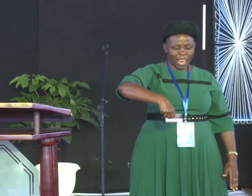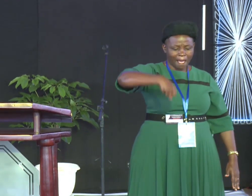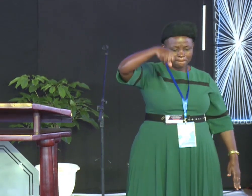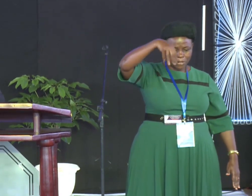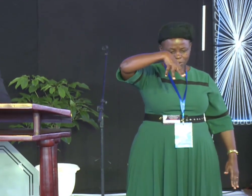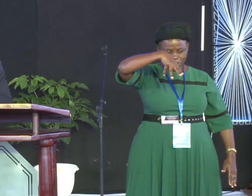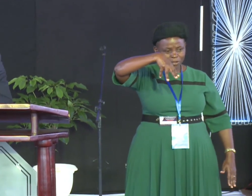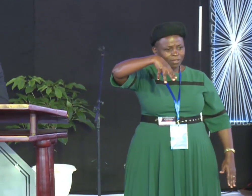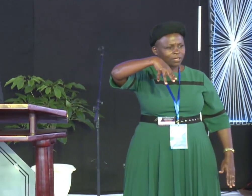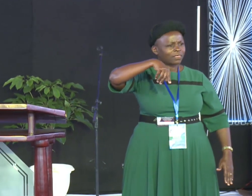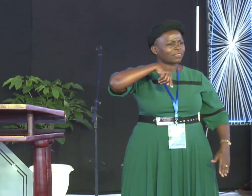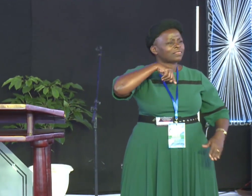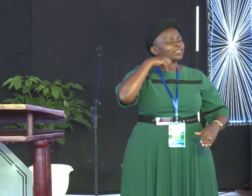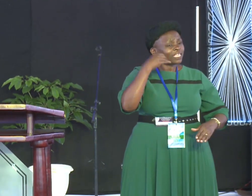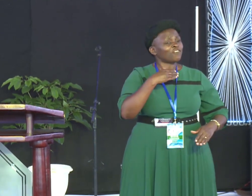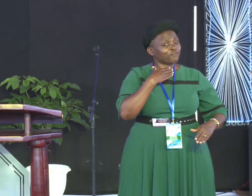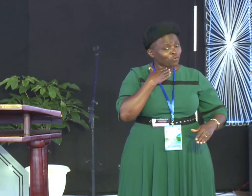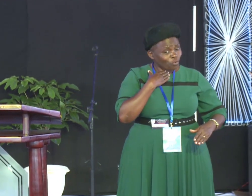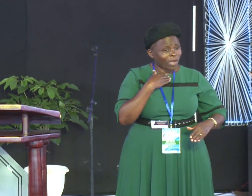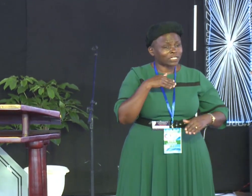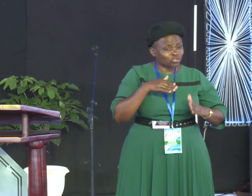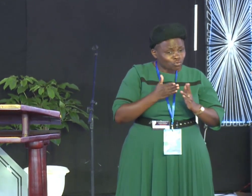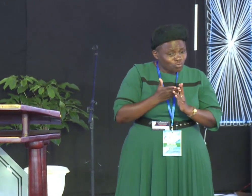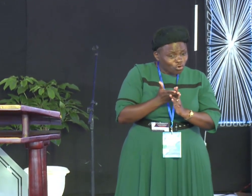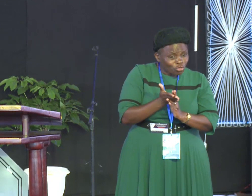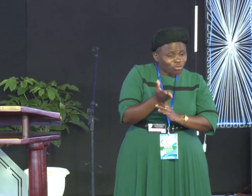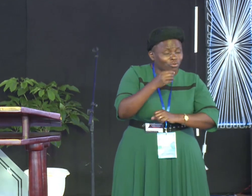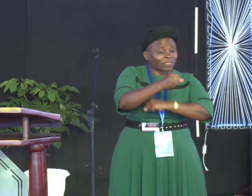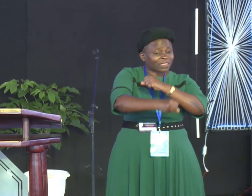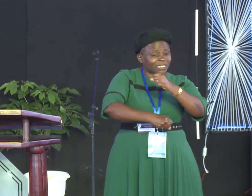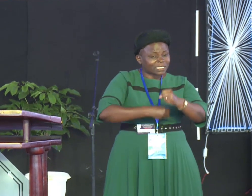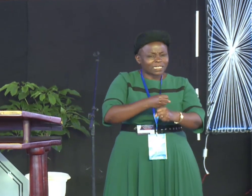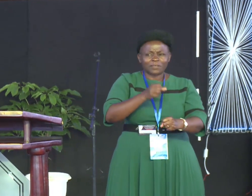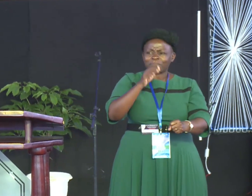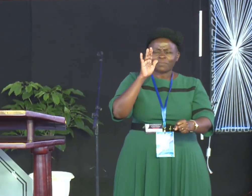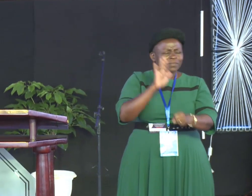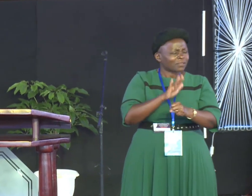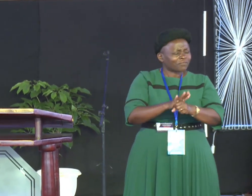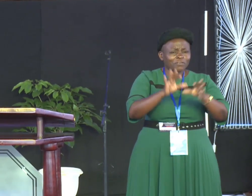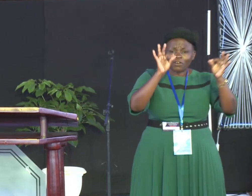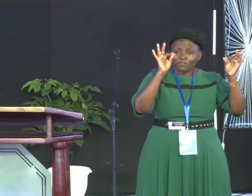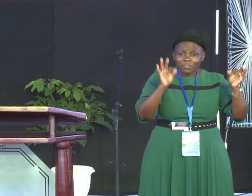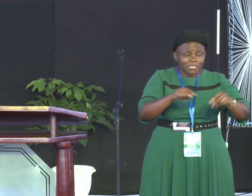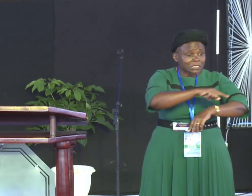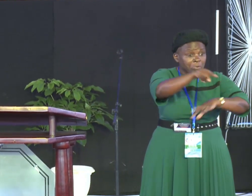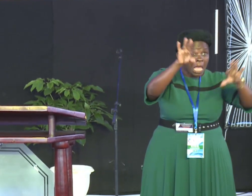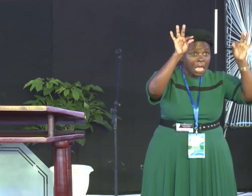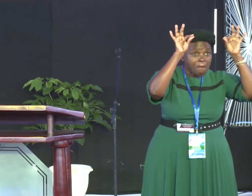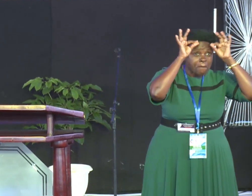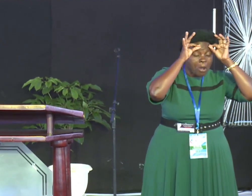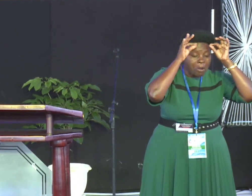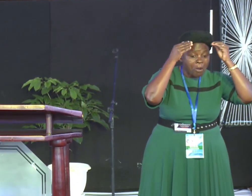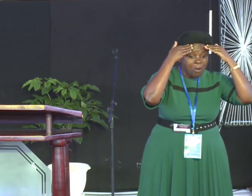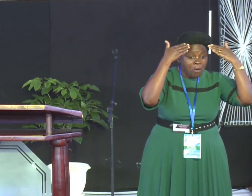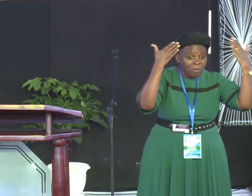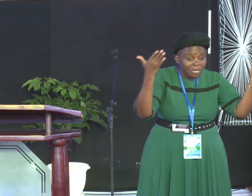a lamp. Omwaka guno bobona agutambula. If you are to go through this year. Bujjudde ebintu bingi by'otamanyi. There are many things you don't know that I need. Waliwo ekigambo